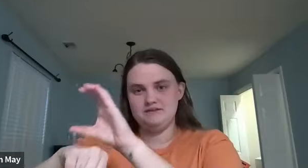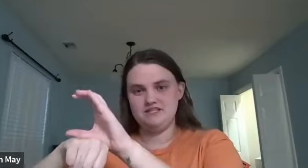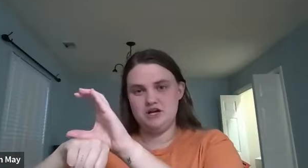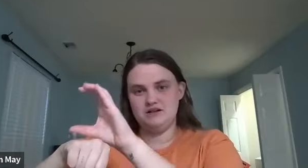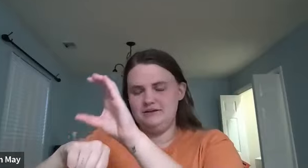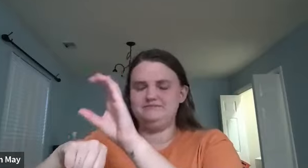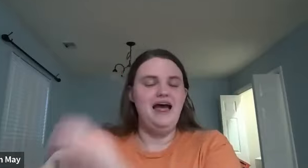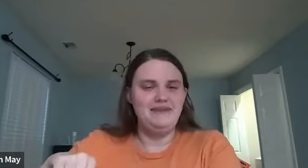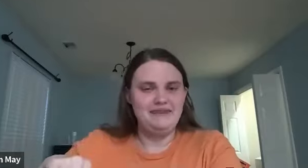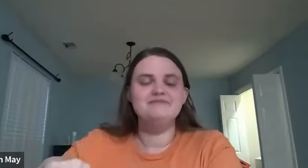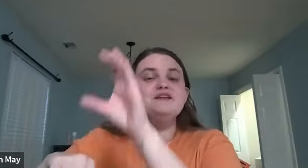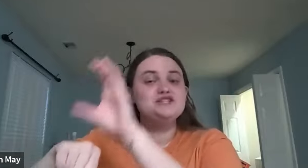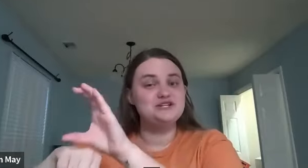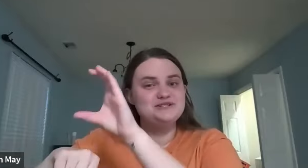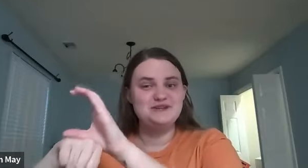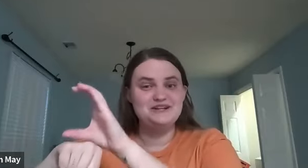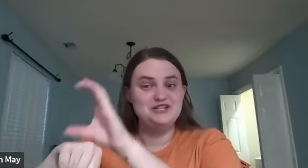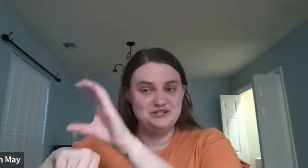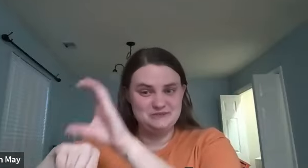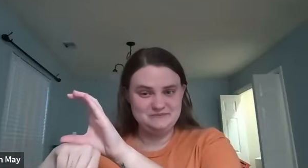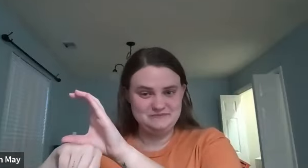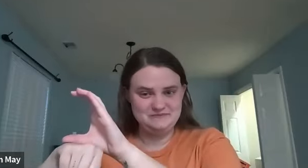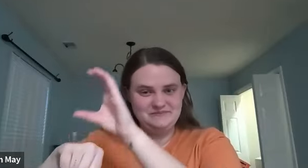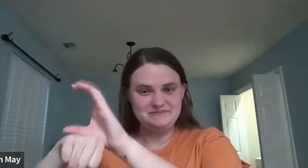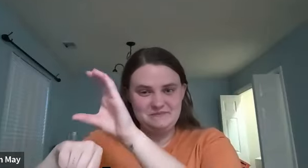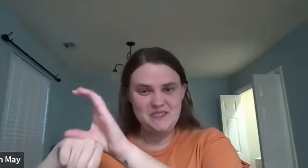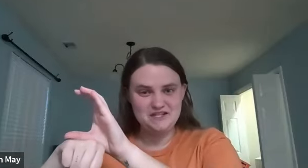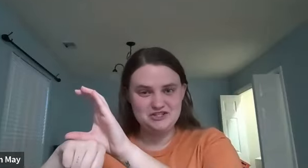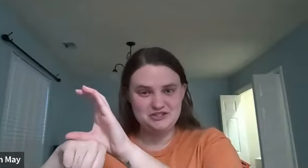it. Church. Sorry, church.